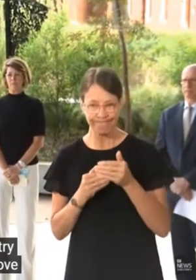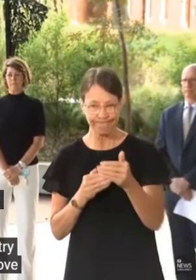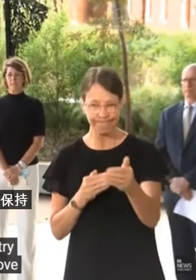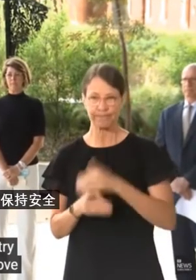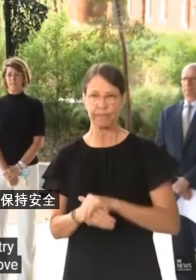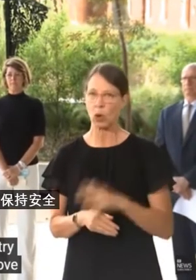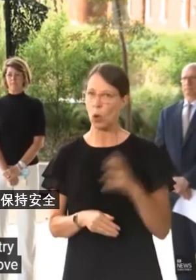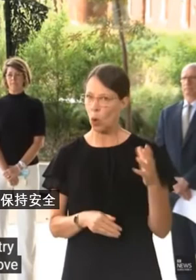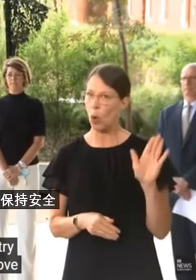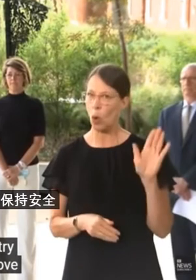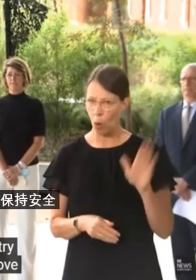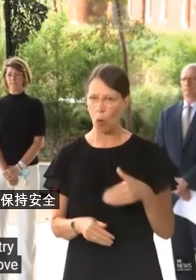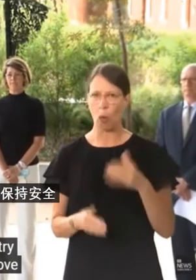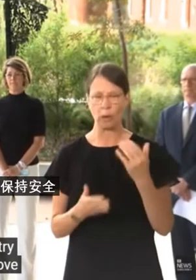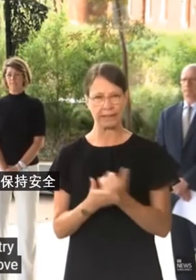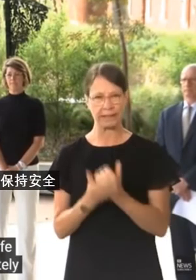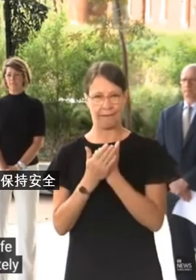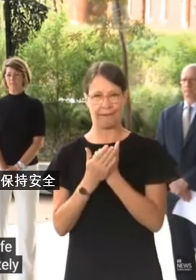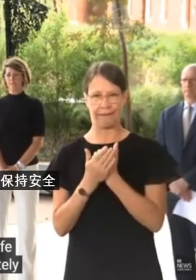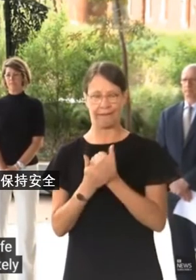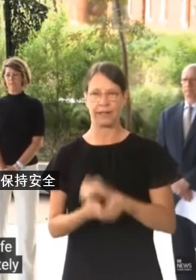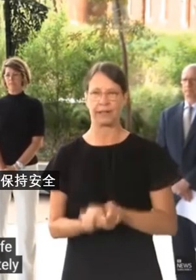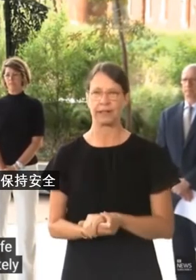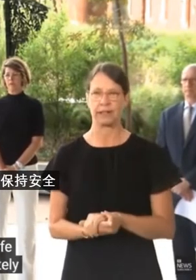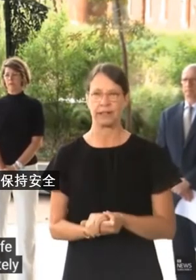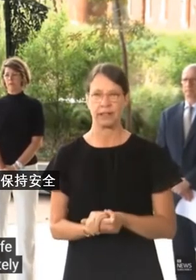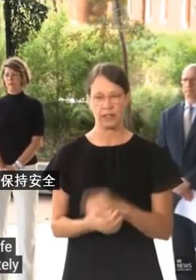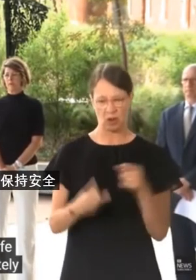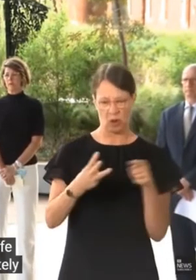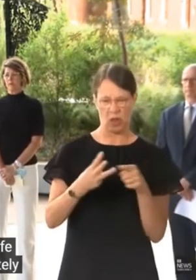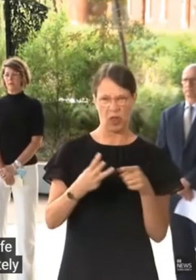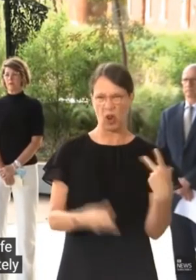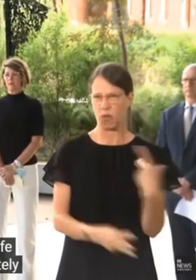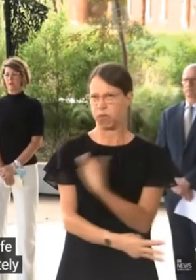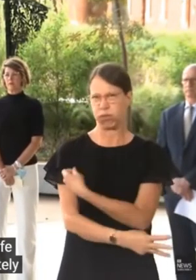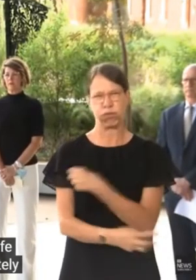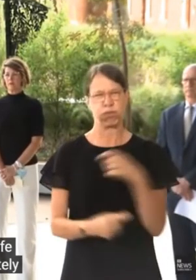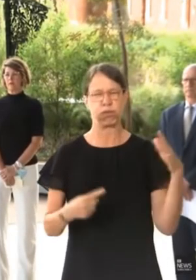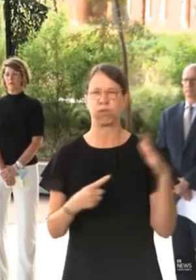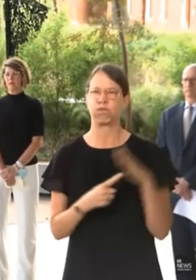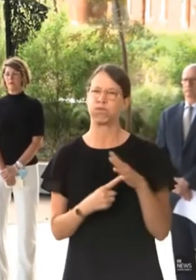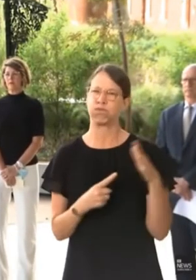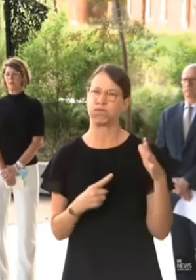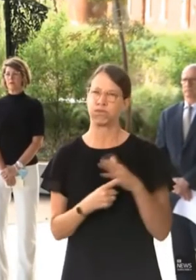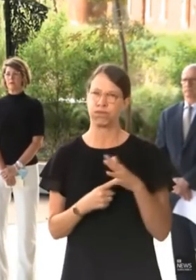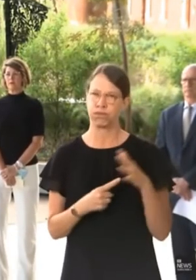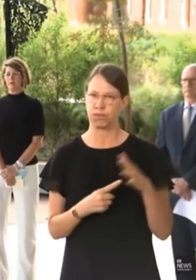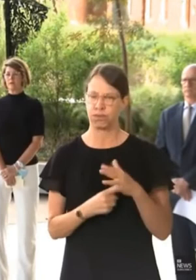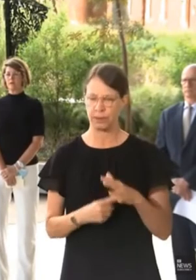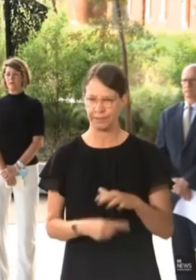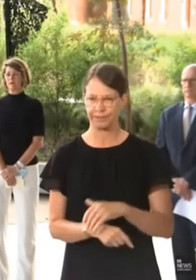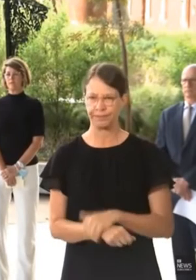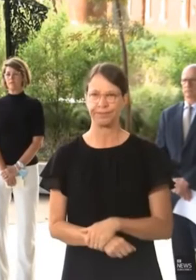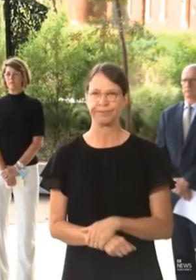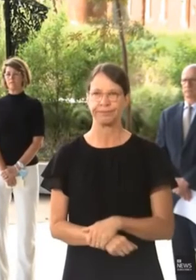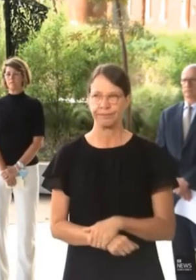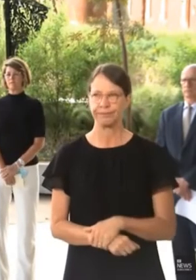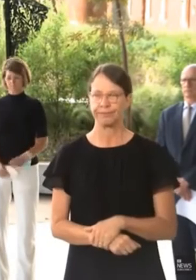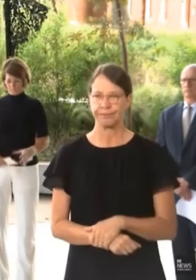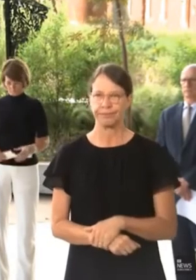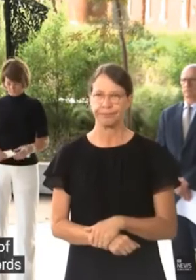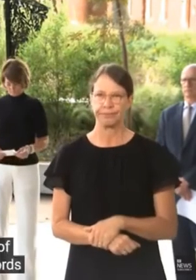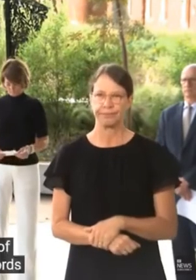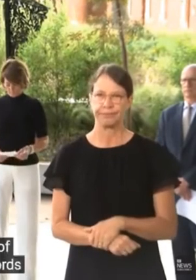all of us are kept safe. Now, the boosters are absolutely crucial. I know, I think, sadly in the